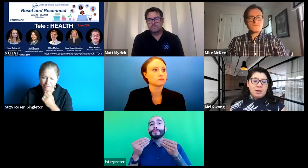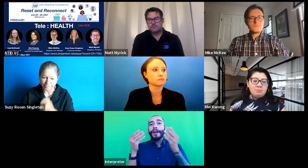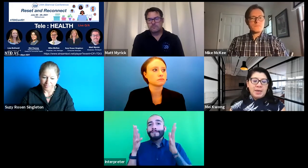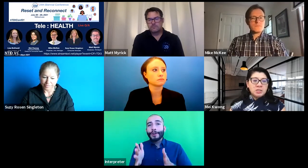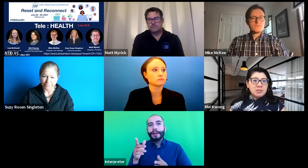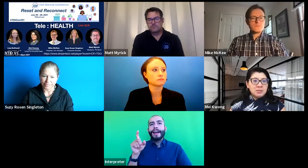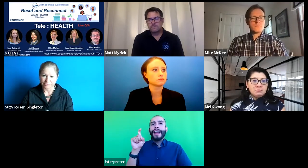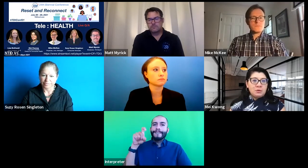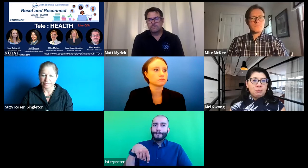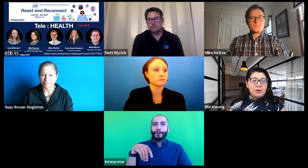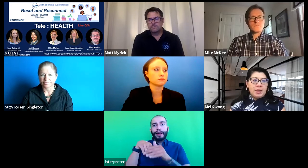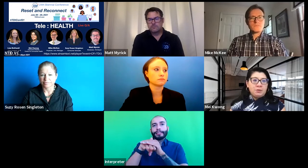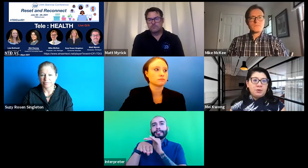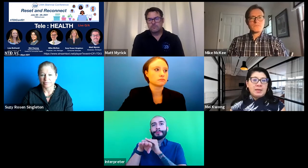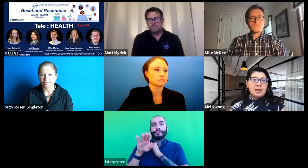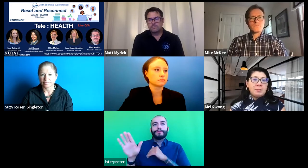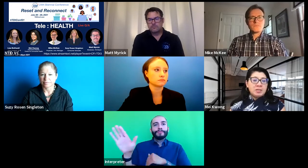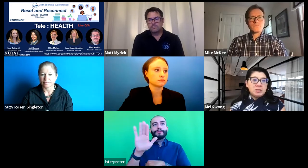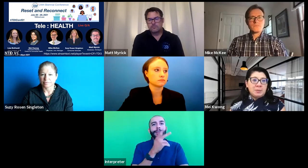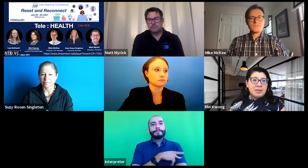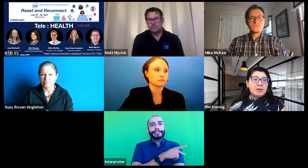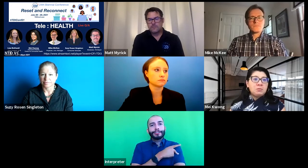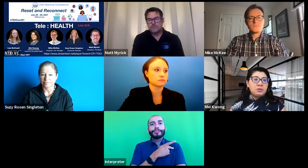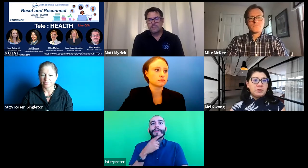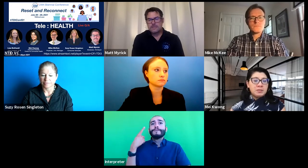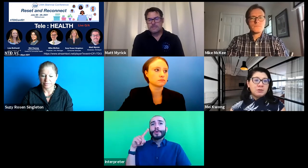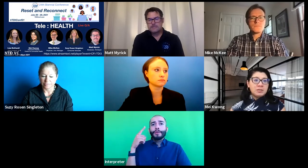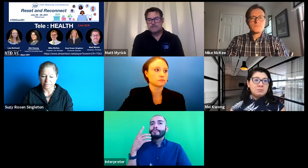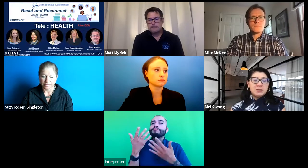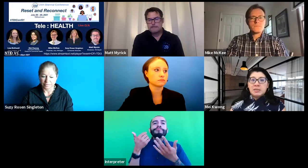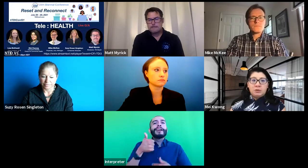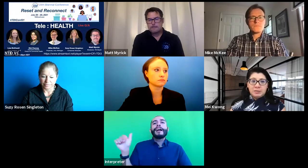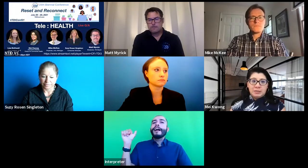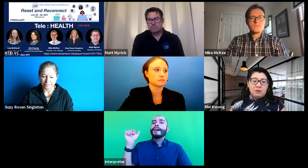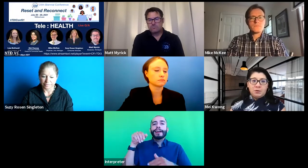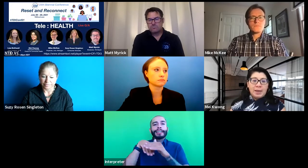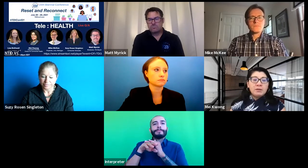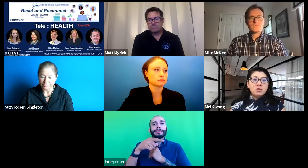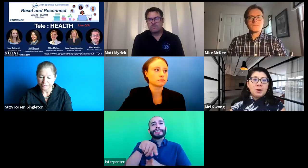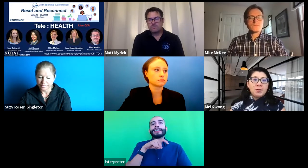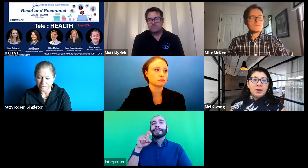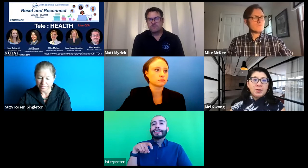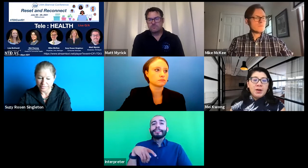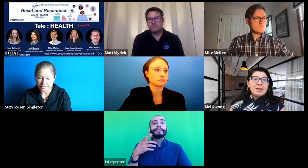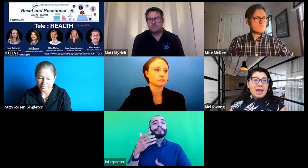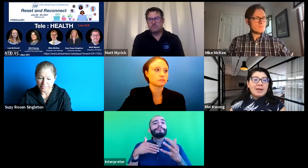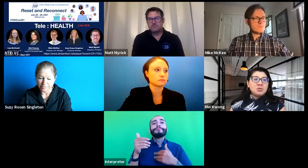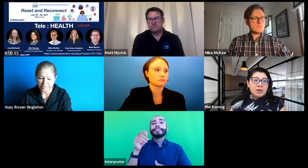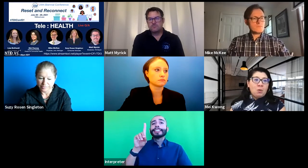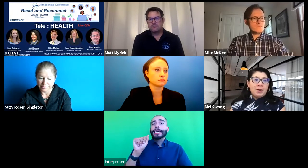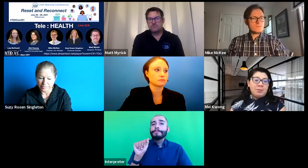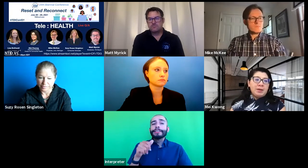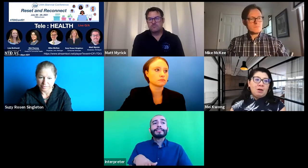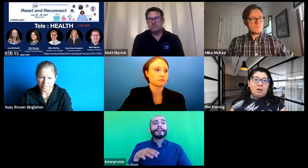their patients for whatever the accommodation they may need, whether it is for a disability or a language barrier. That